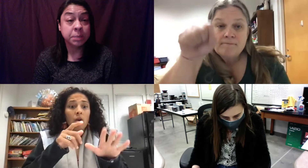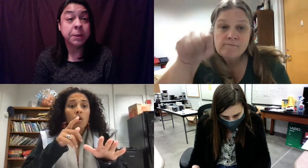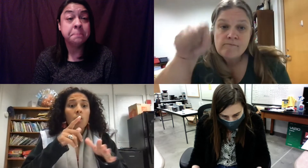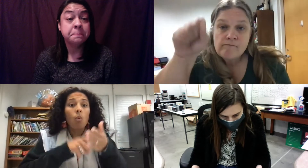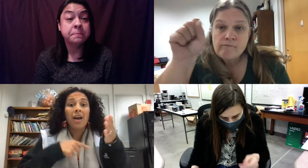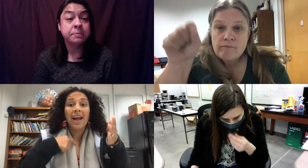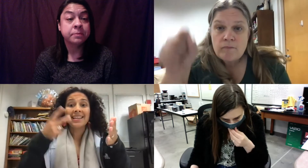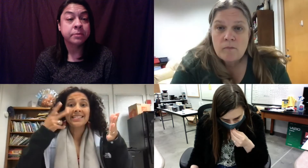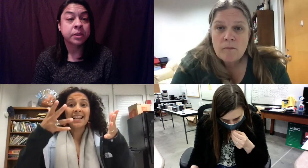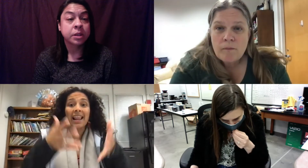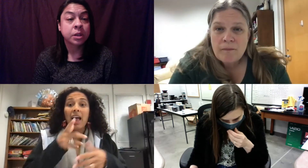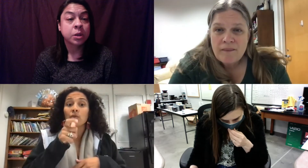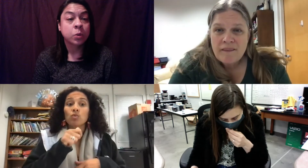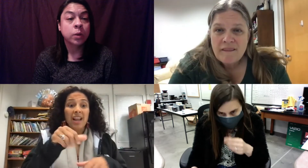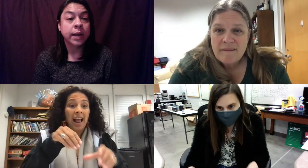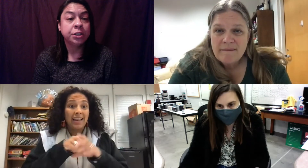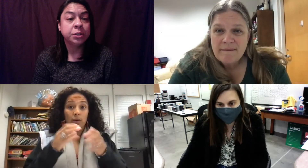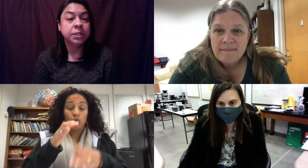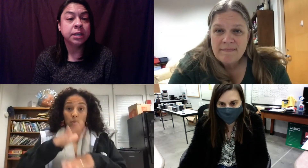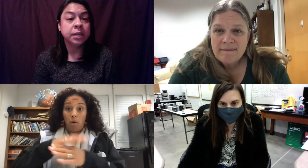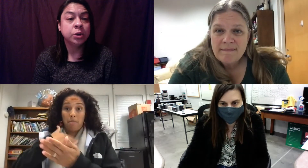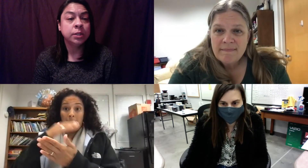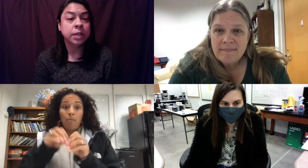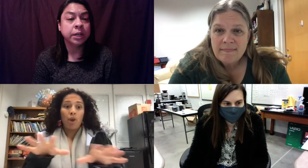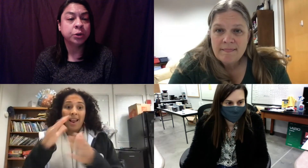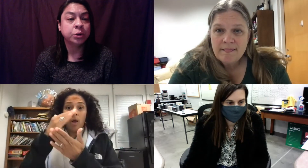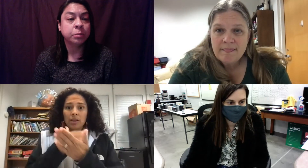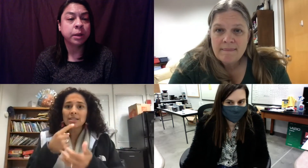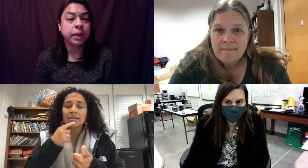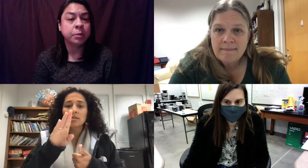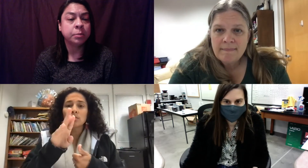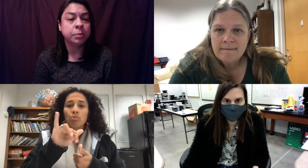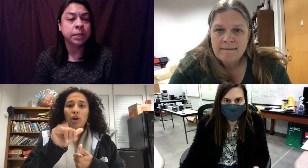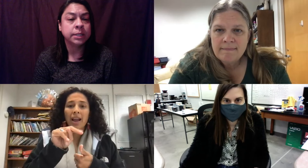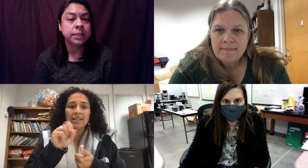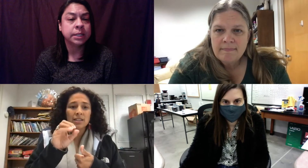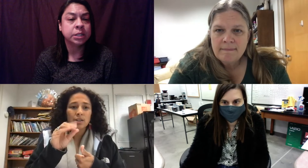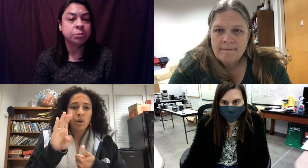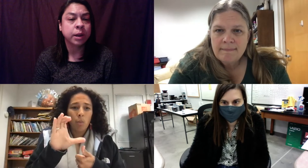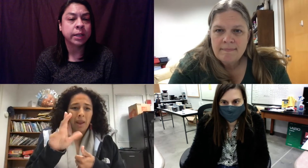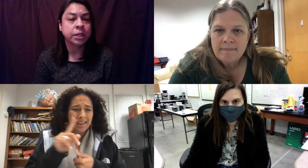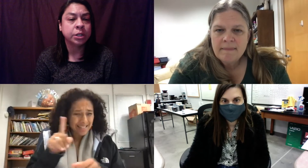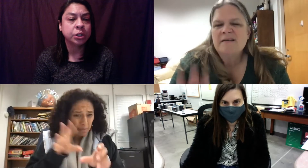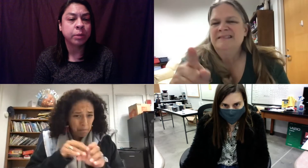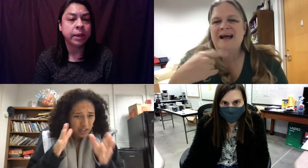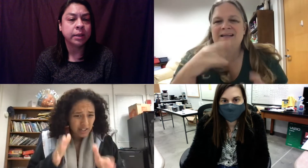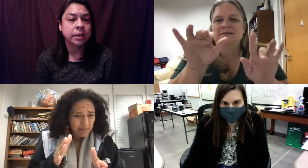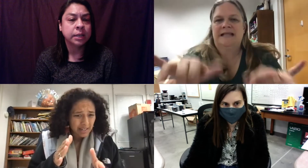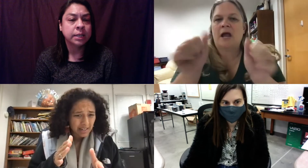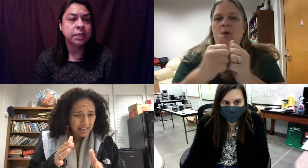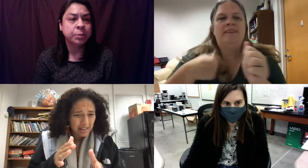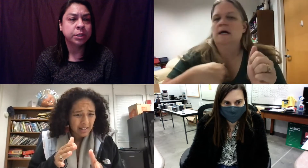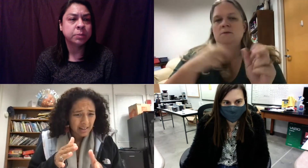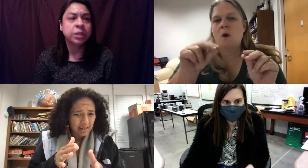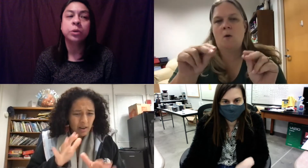you see me? What I do see, who is not in a group on my list, it says Brian Sobek.